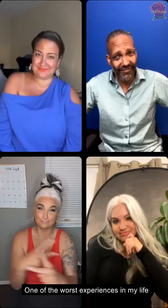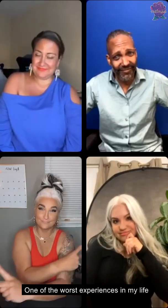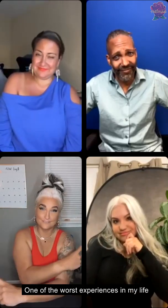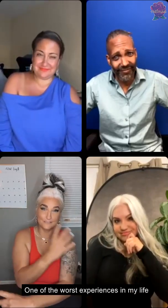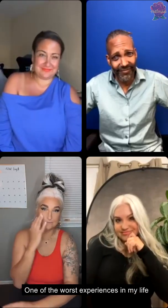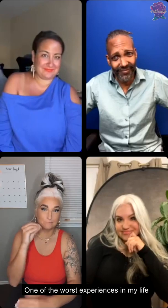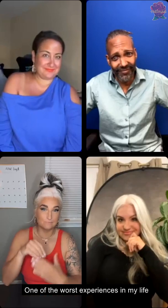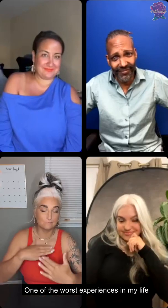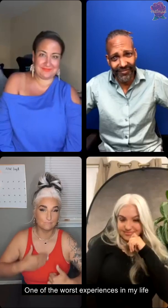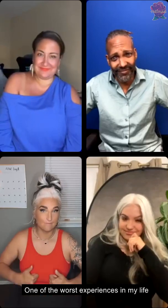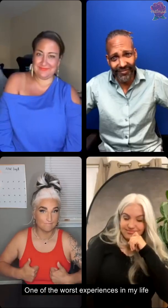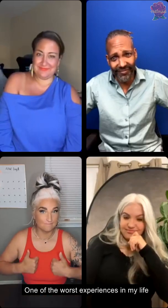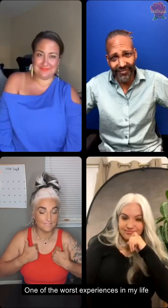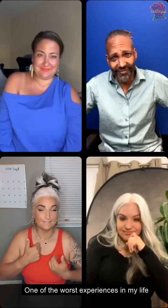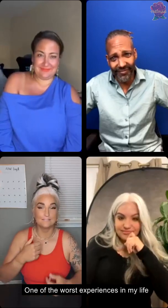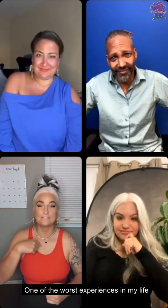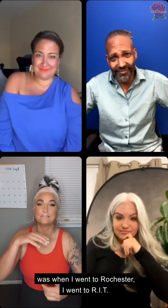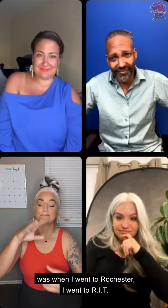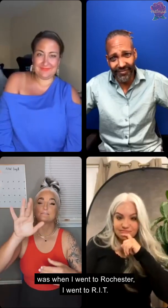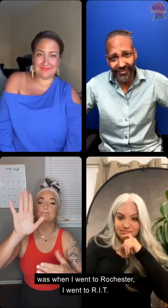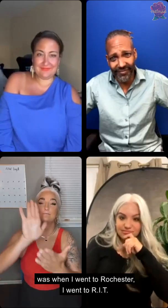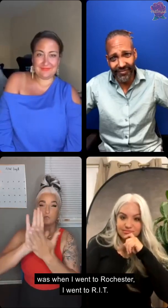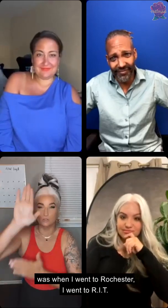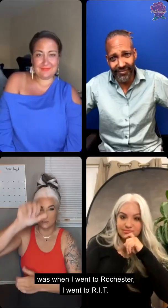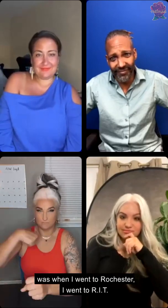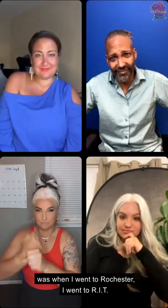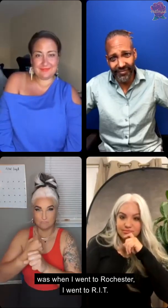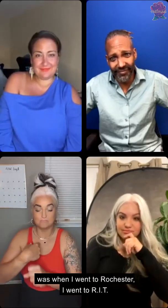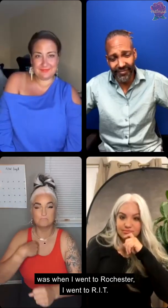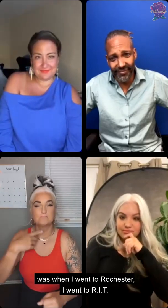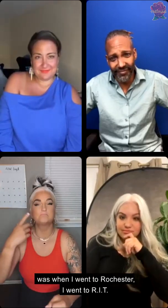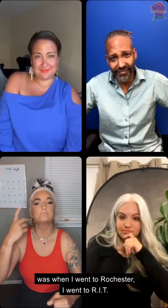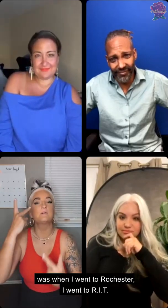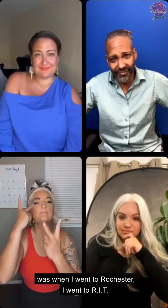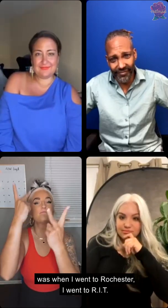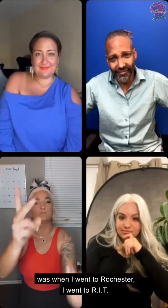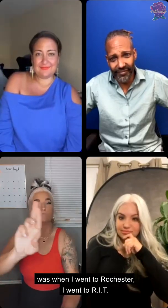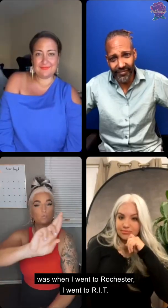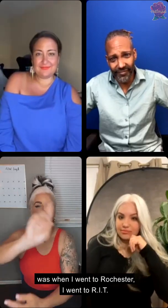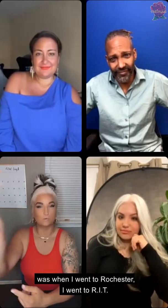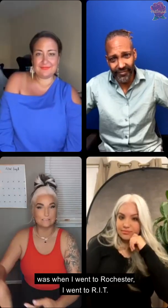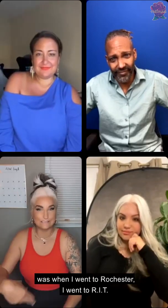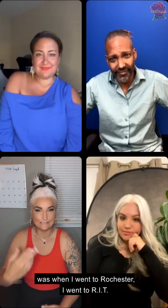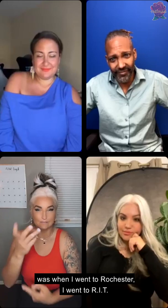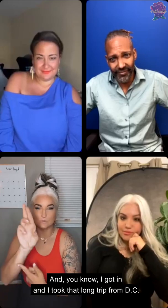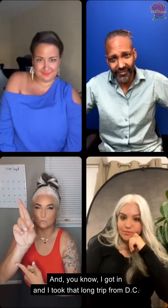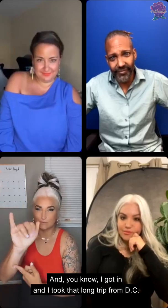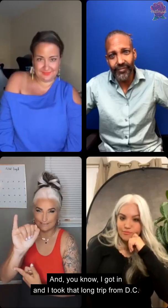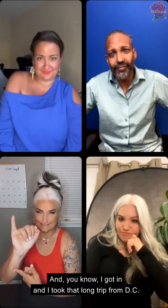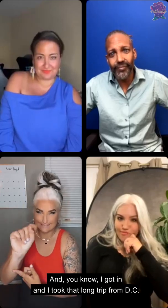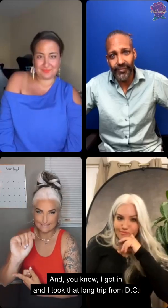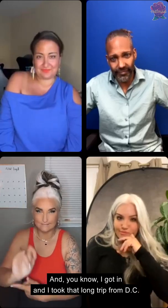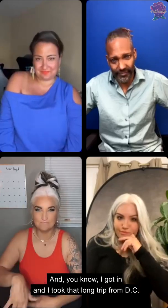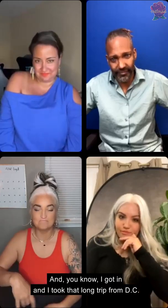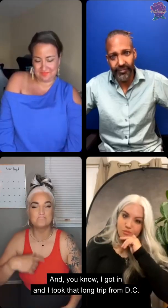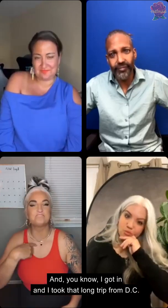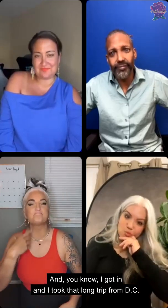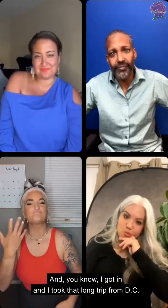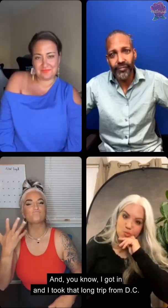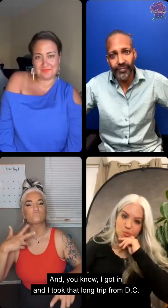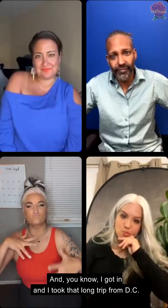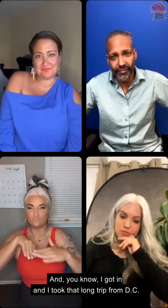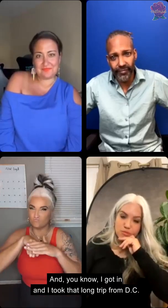One of the worst experiences in my life was when I went to Rochester. I went to RIT,